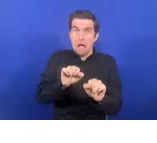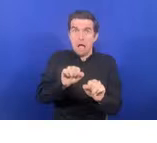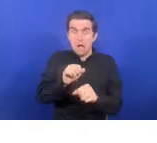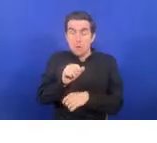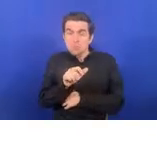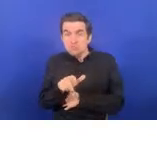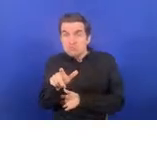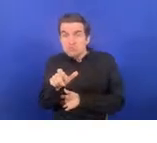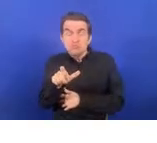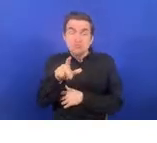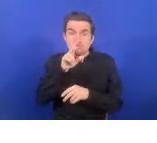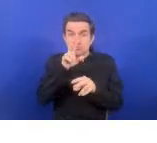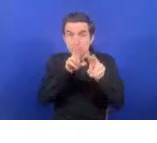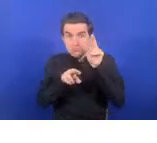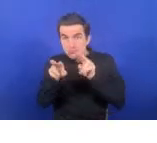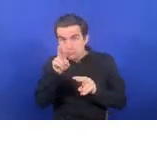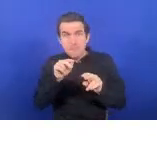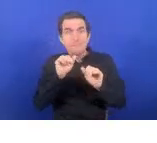key steps to this.